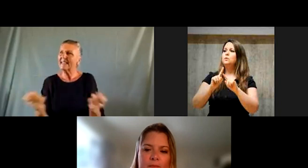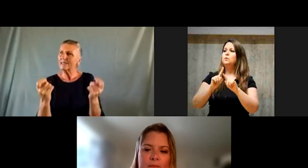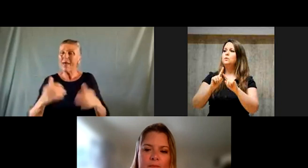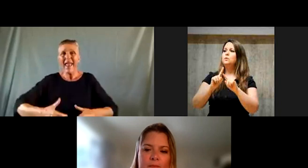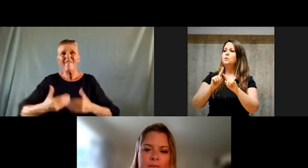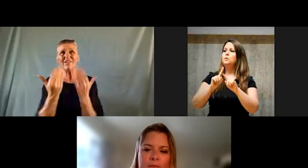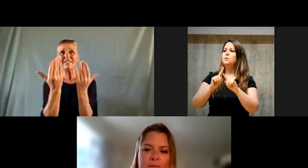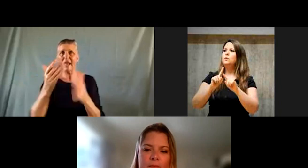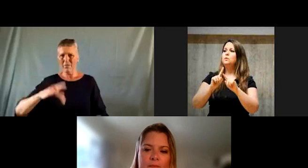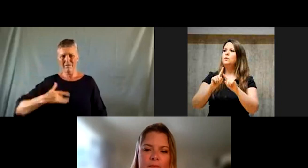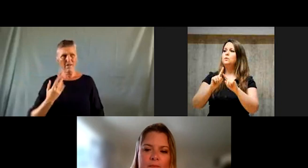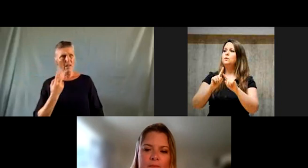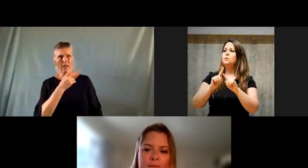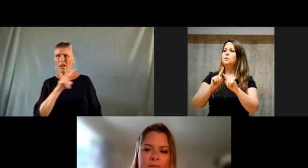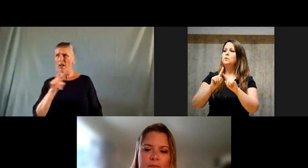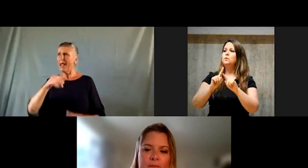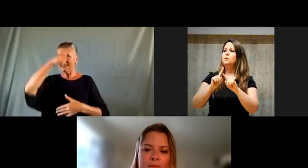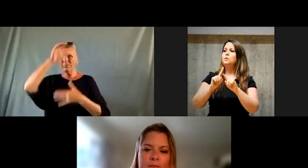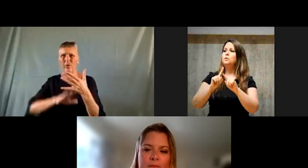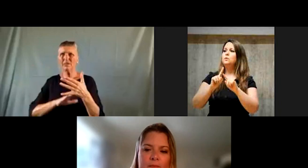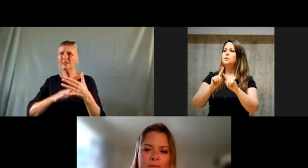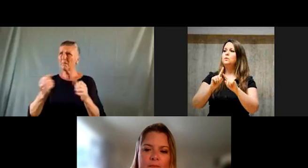a disabling experience.